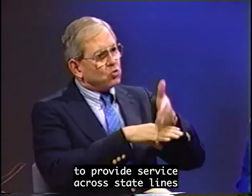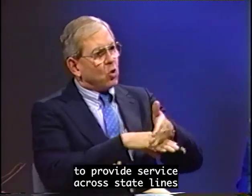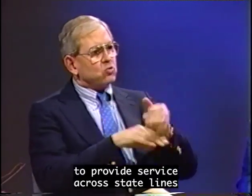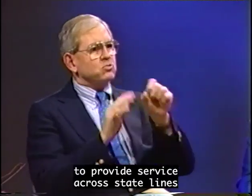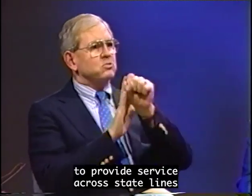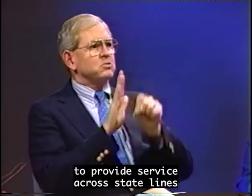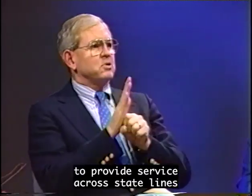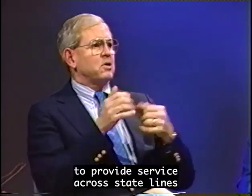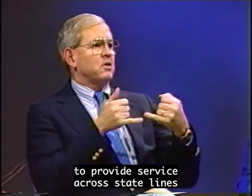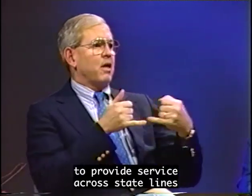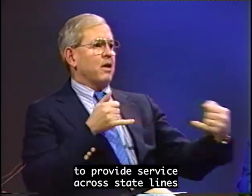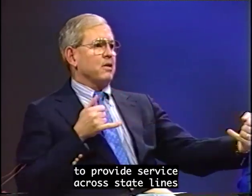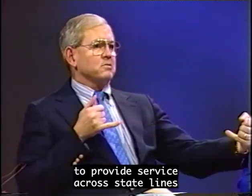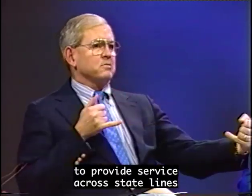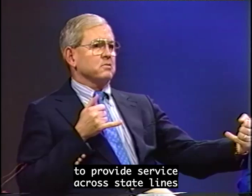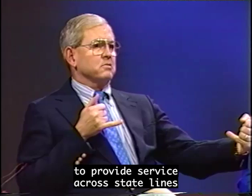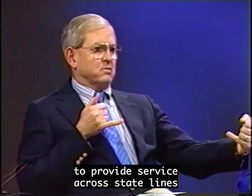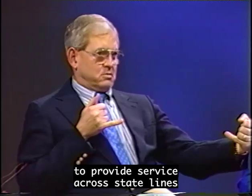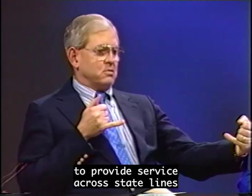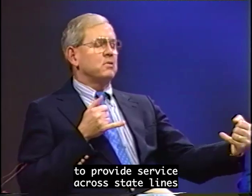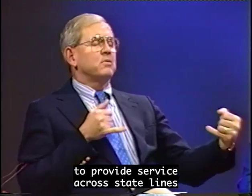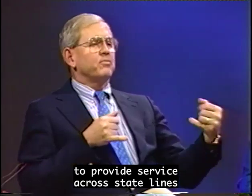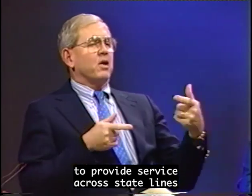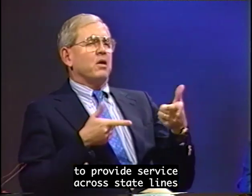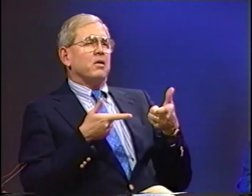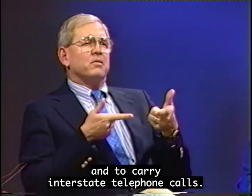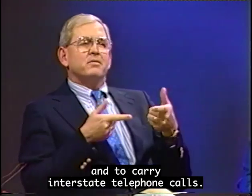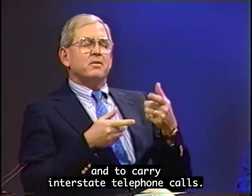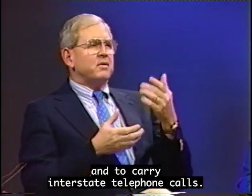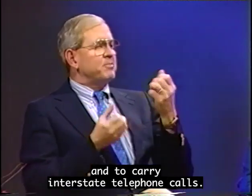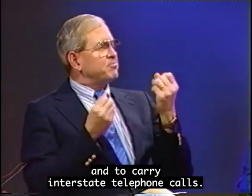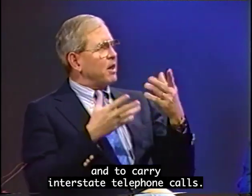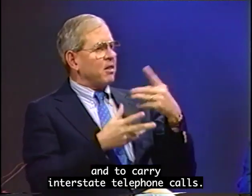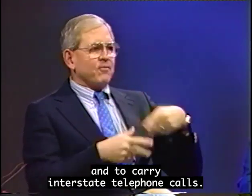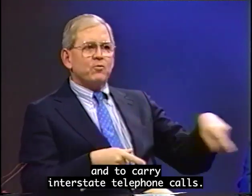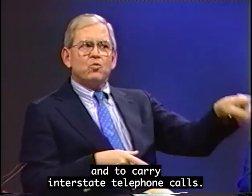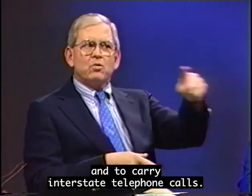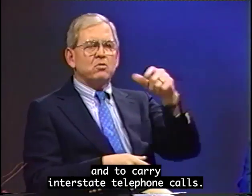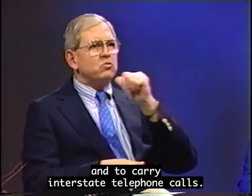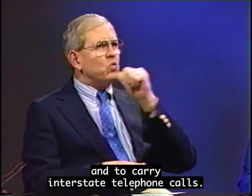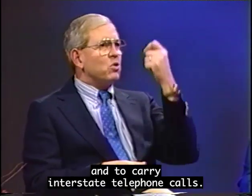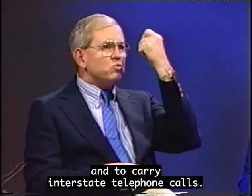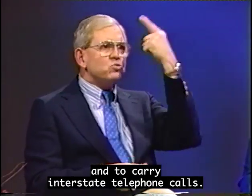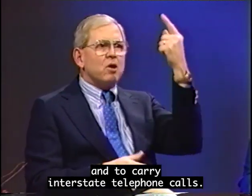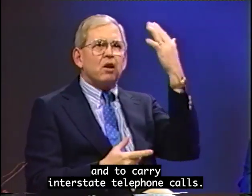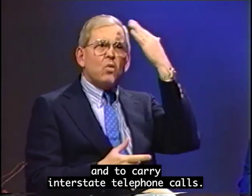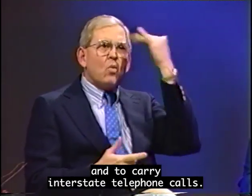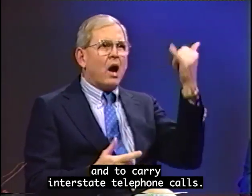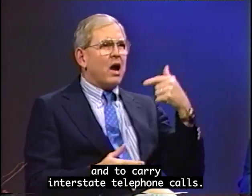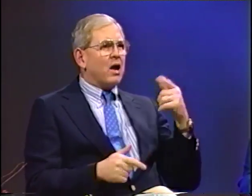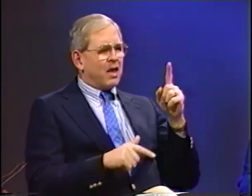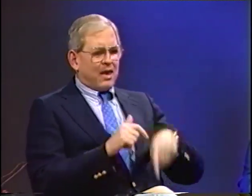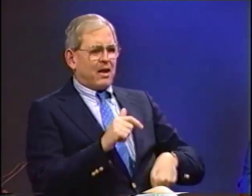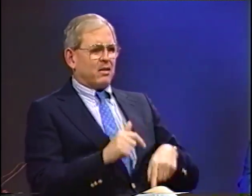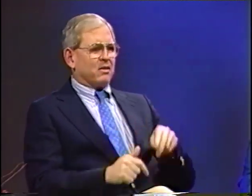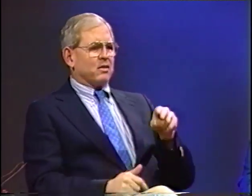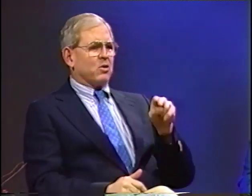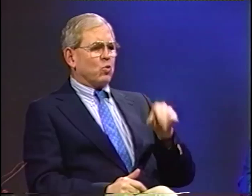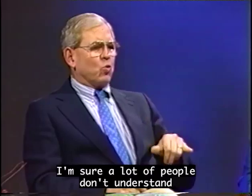to provide service across state lines and to carry interstate telephone calls. I'm